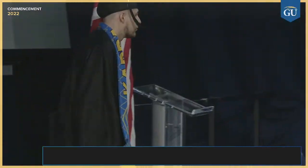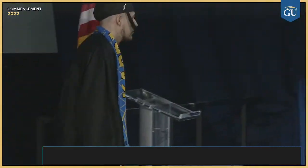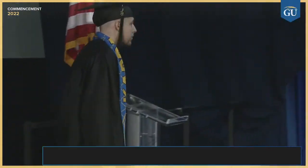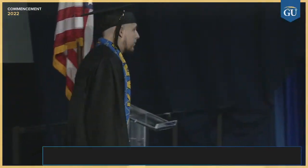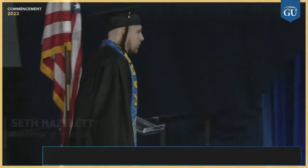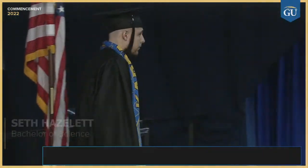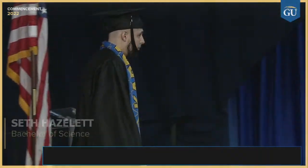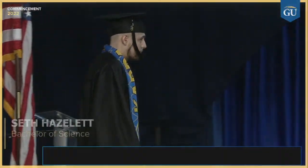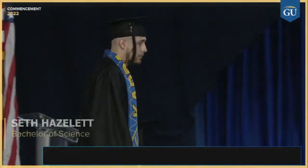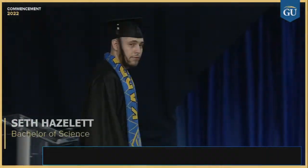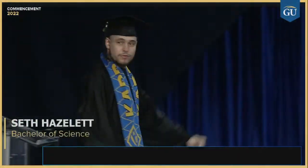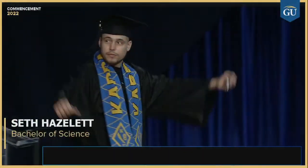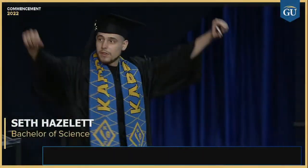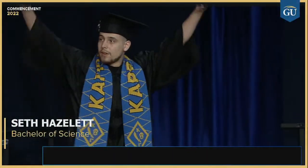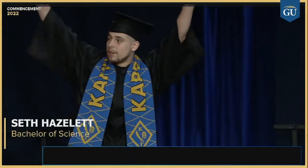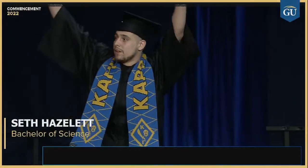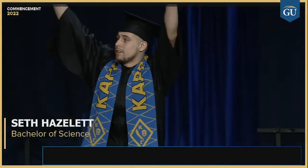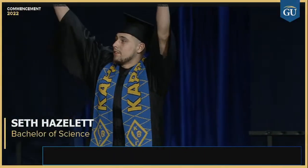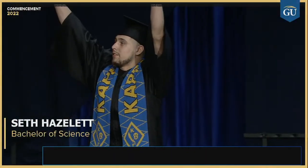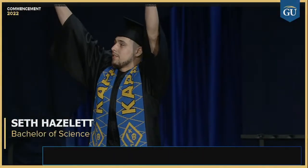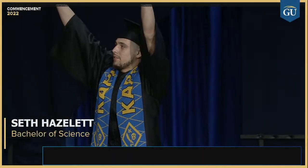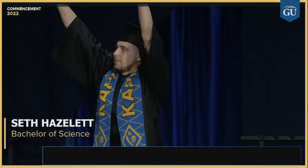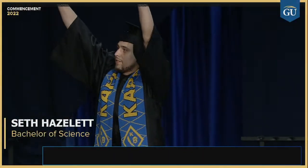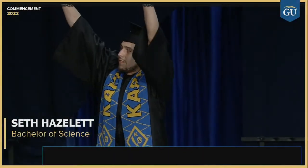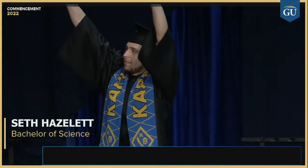Seth Hazlett, Bachelor of Science.